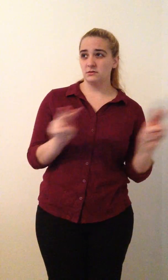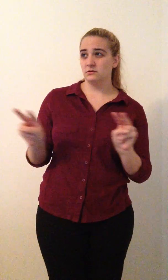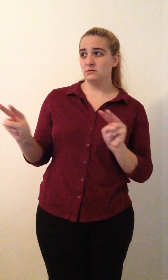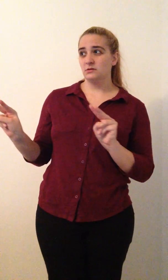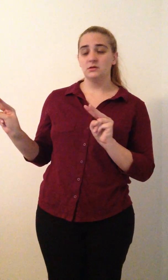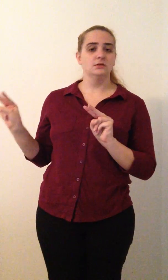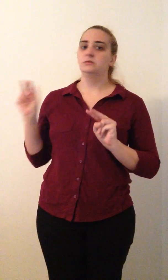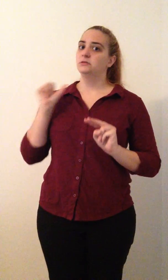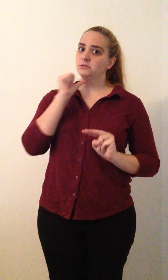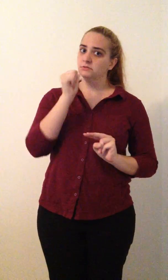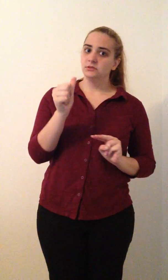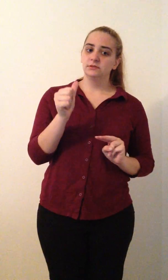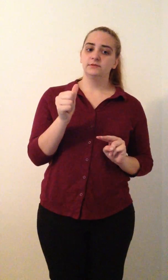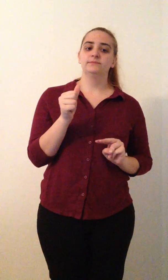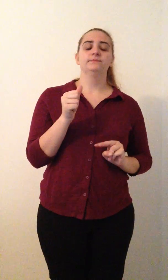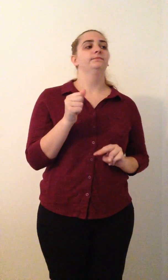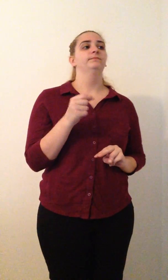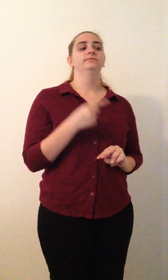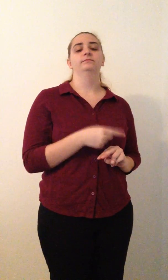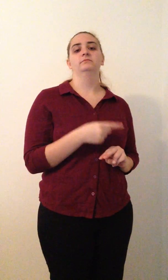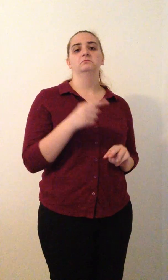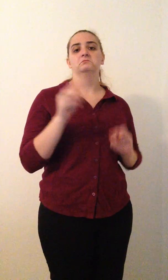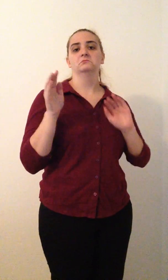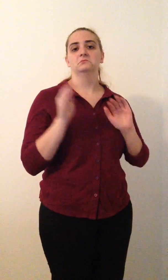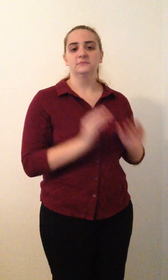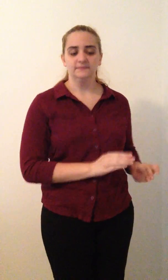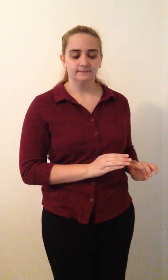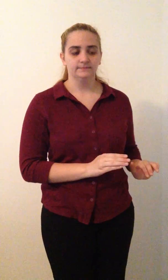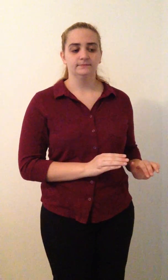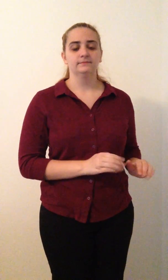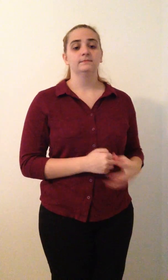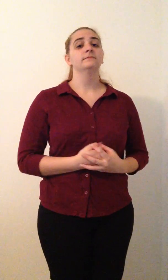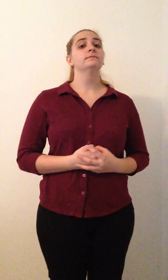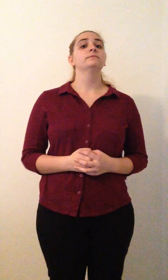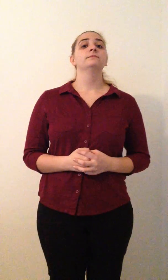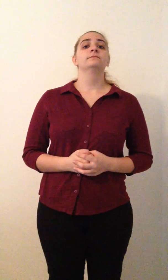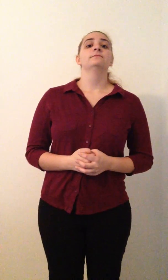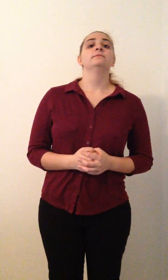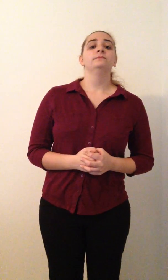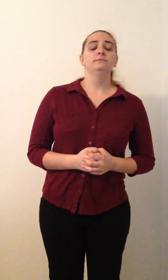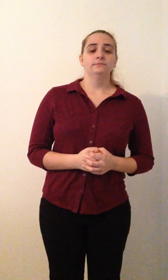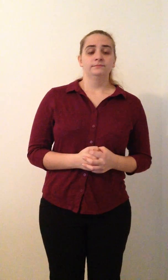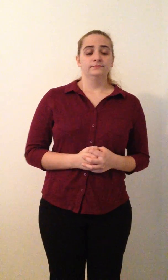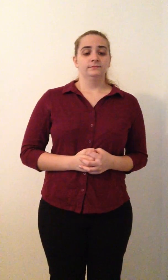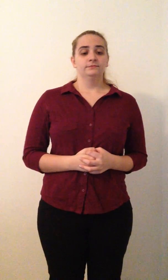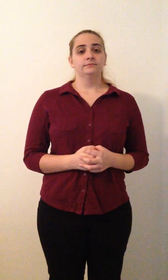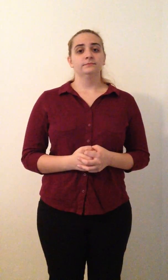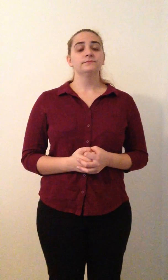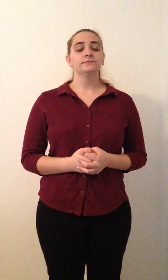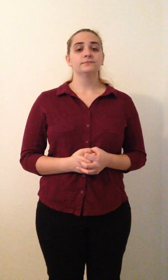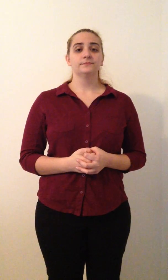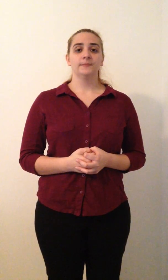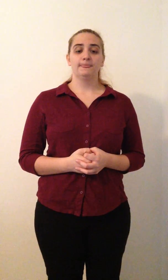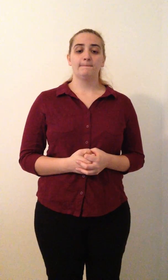Avoiding things, okay? They're trying to avoid paying attention to what's going on. And here is